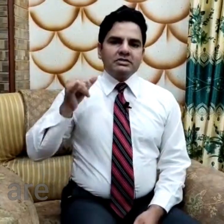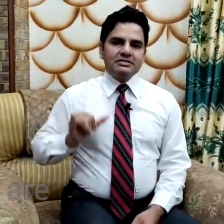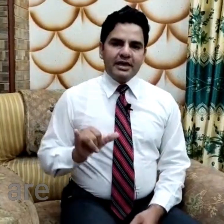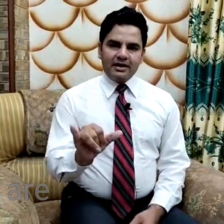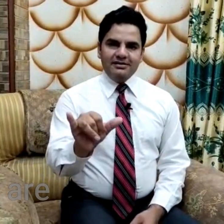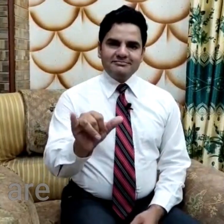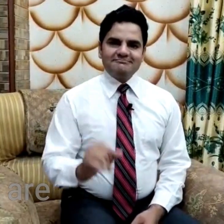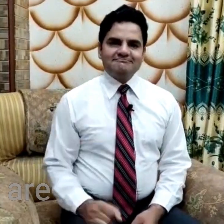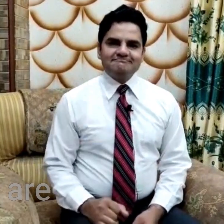they